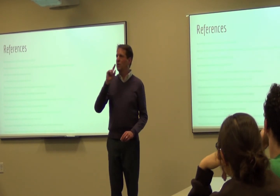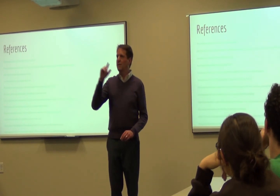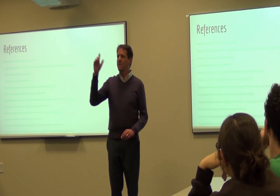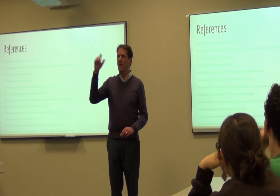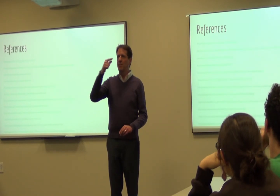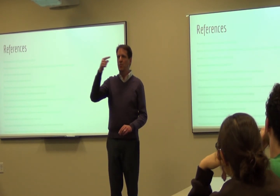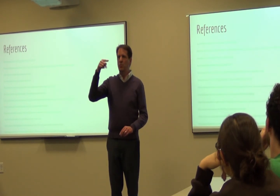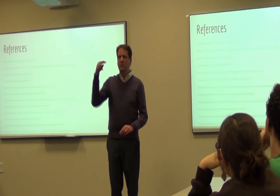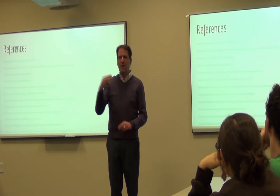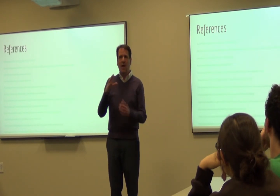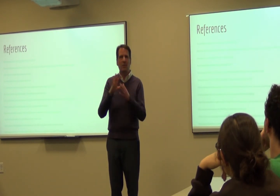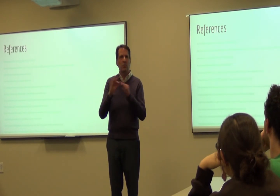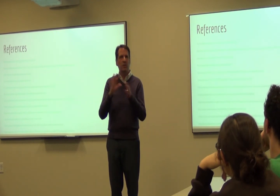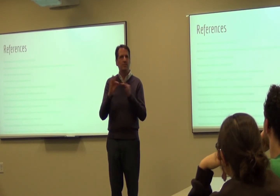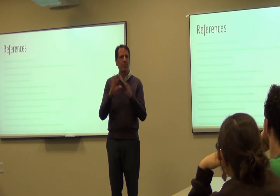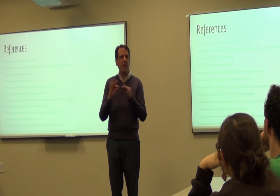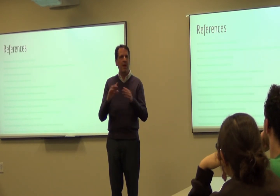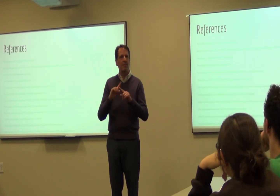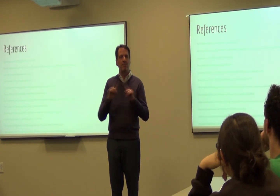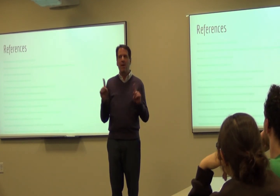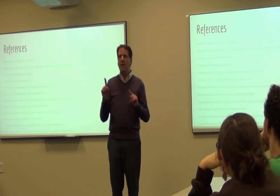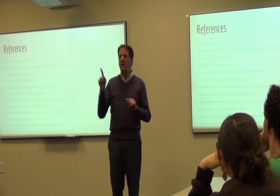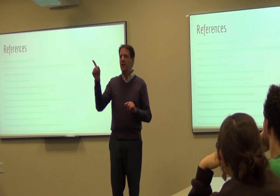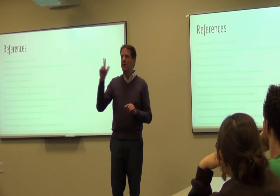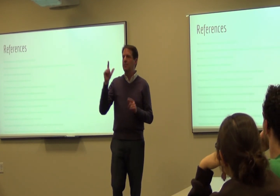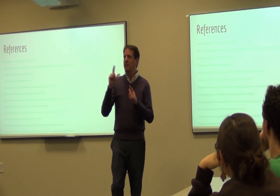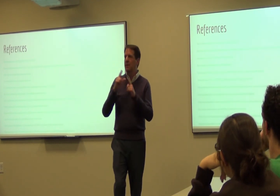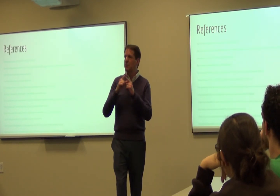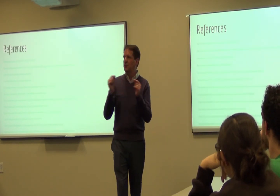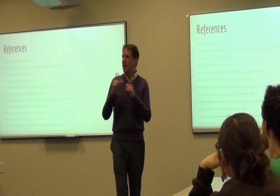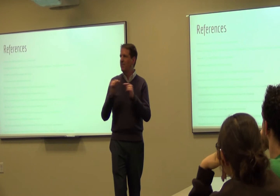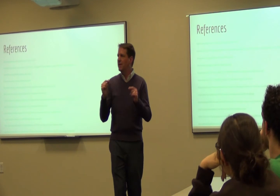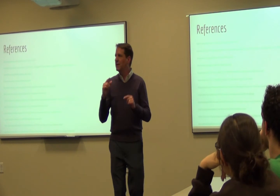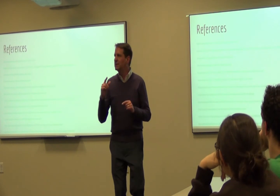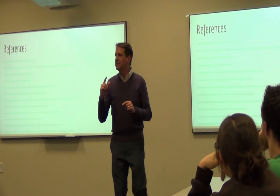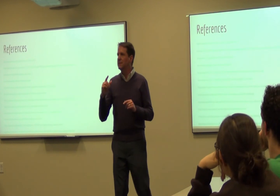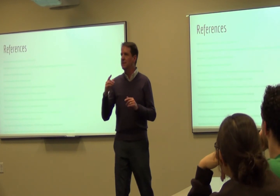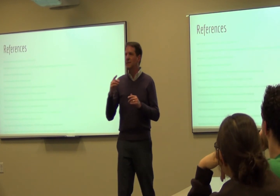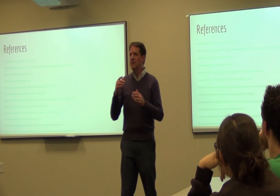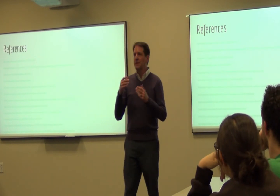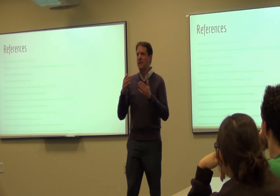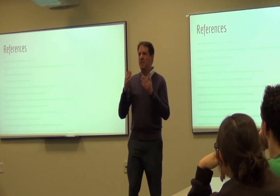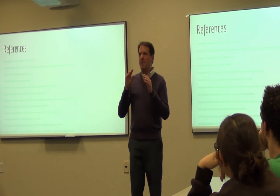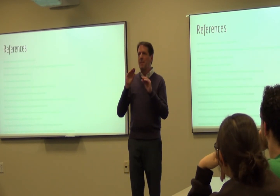I'm not sure if one of our presenters will talk about it, but